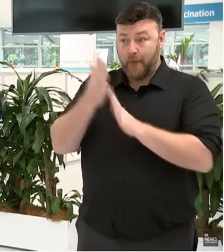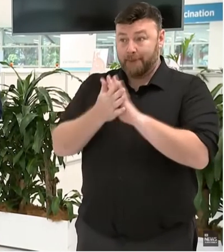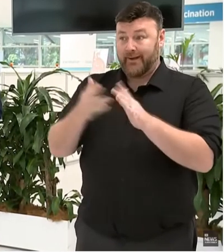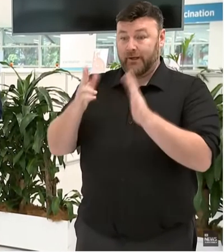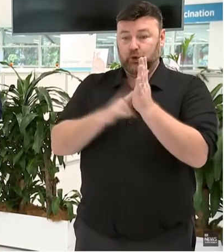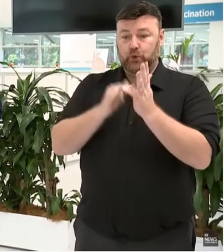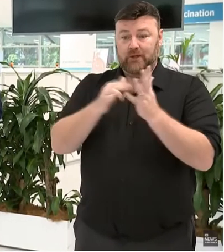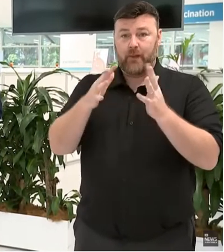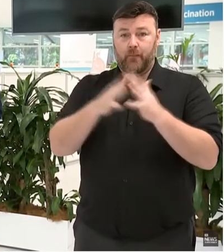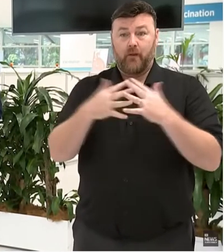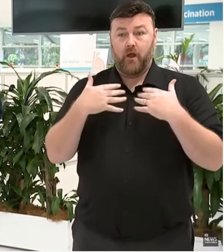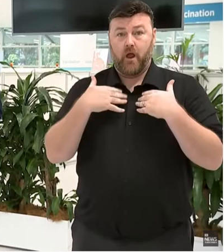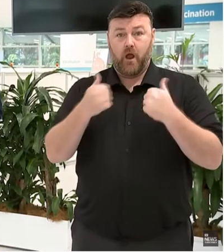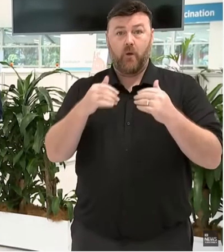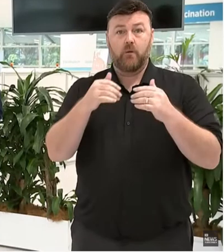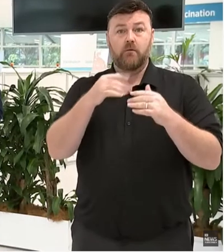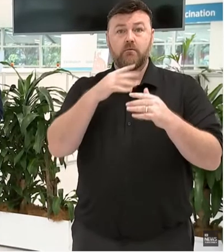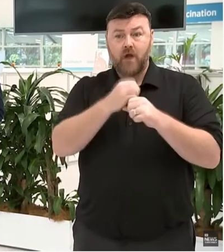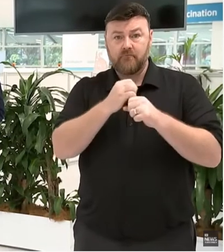at all? Because this person